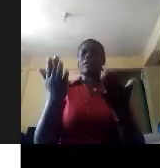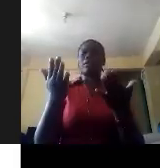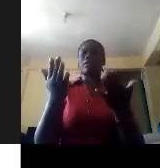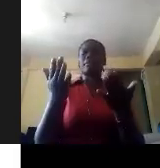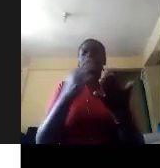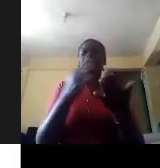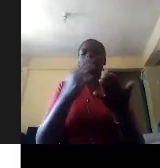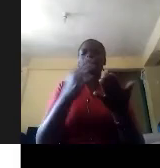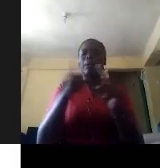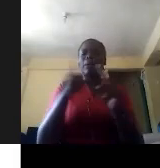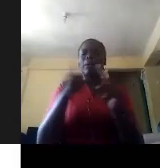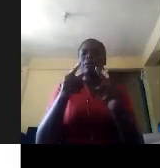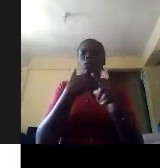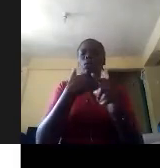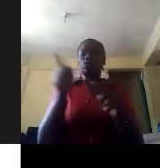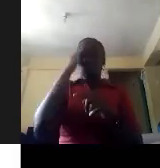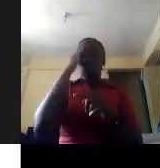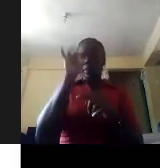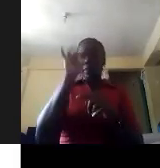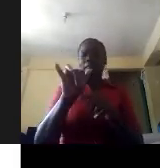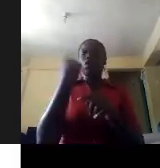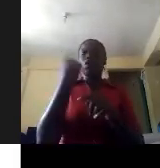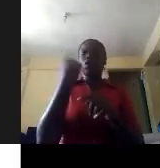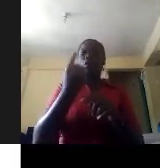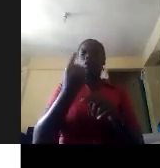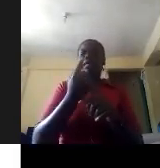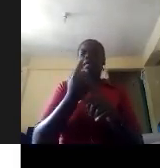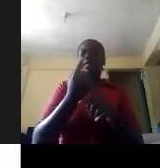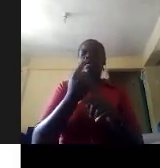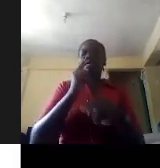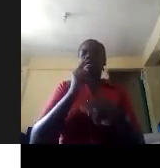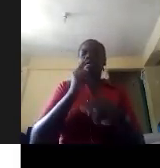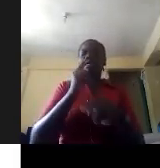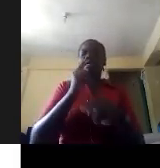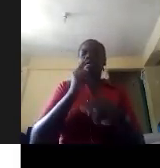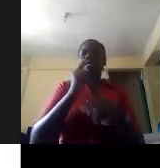you to know that only when you